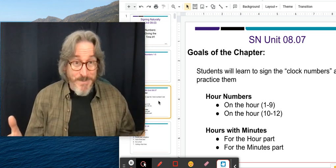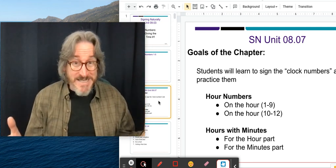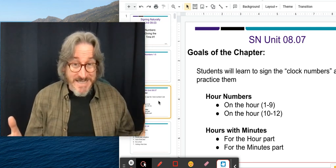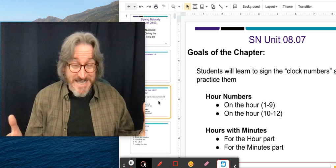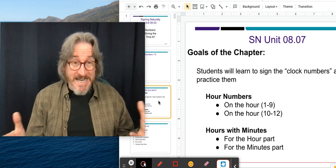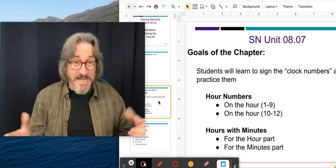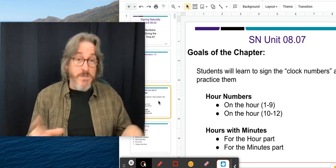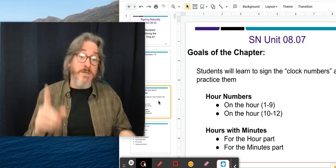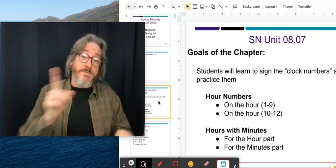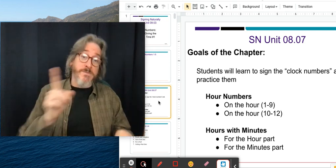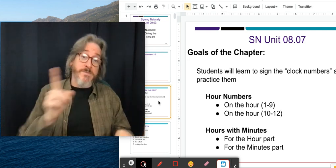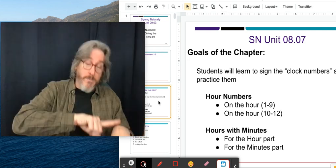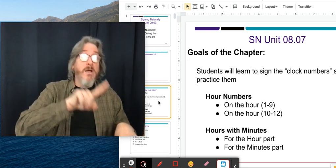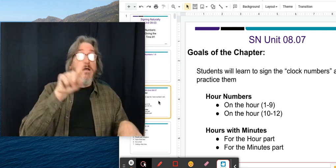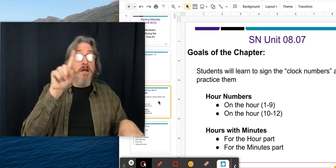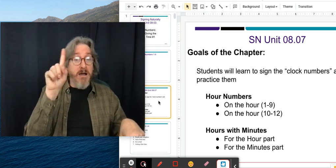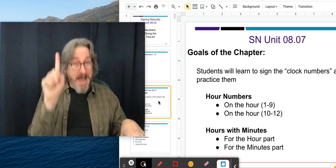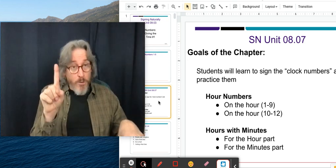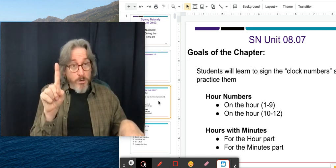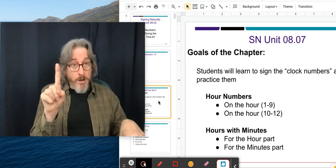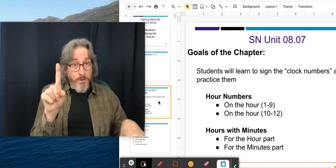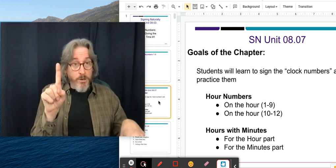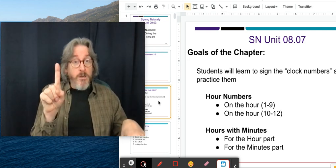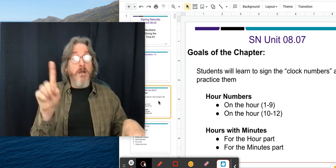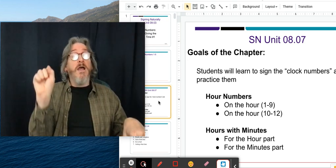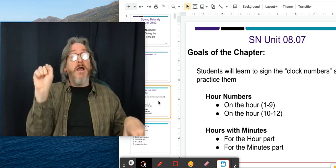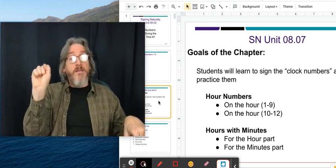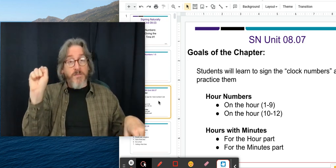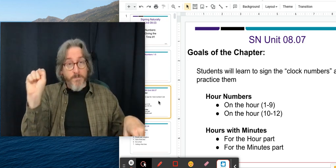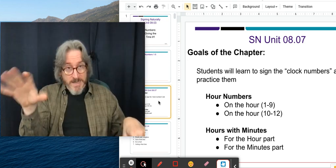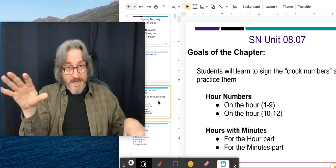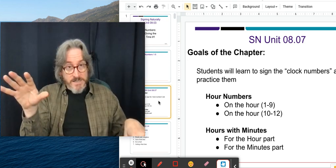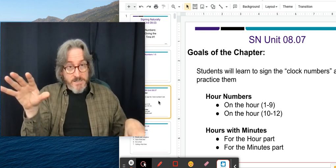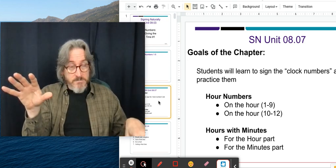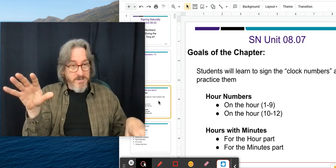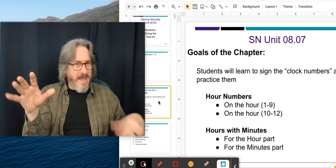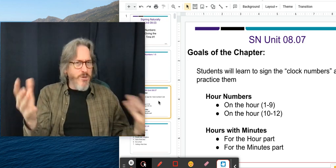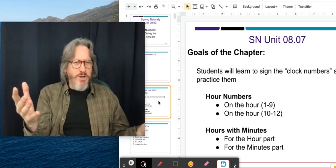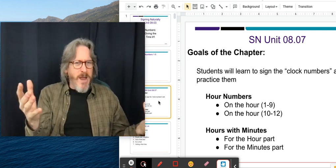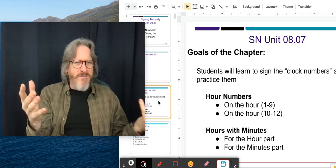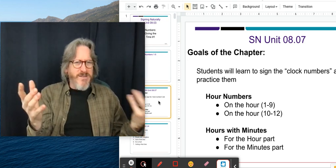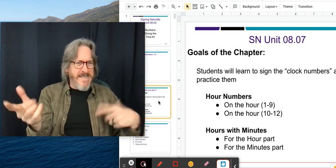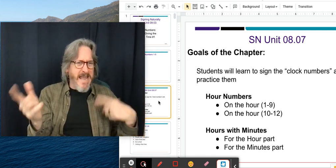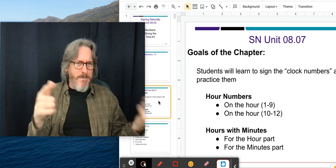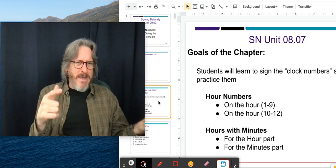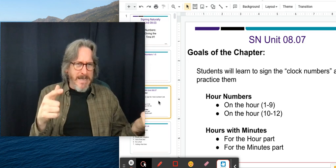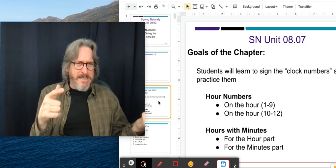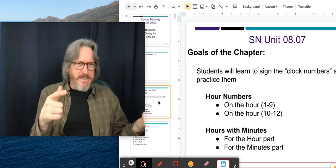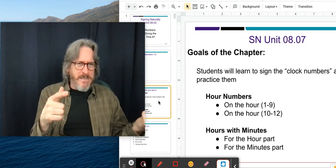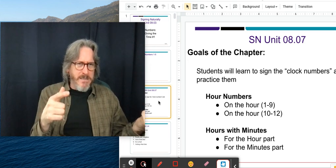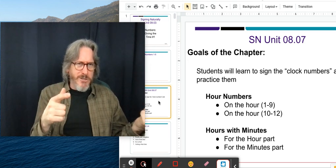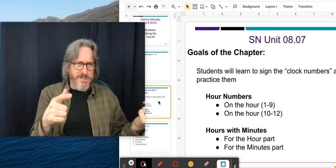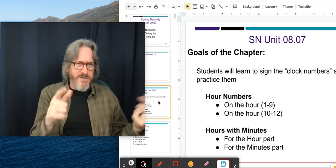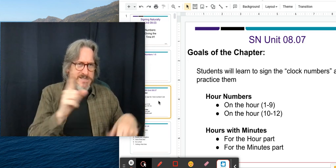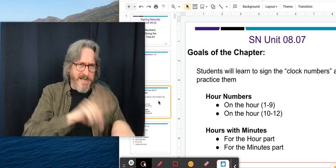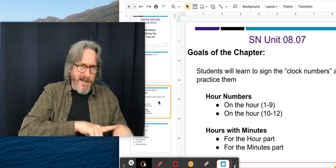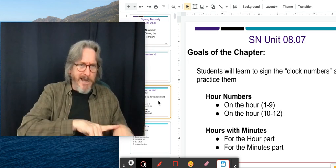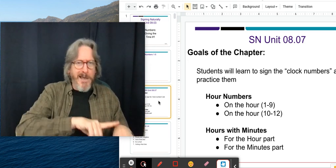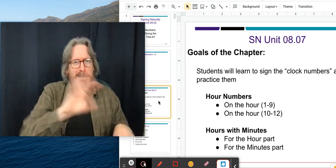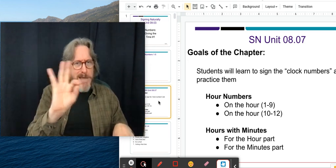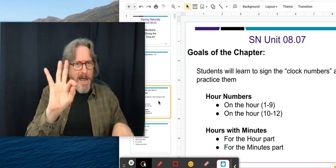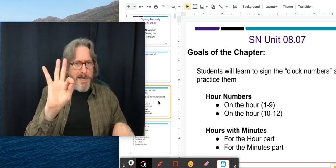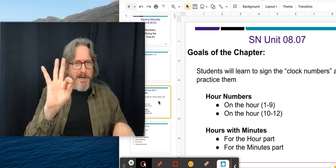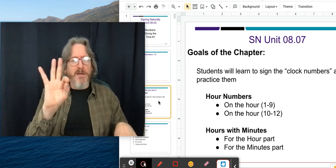that's basically it. So it's boom, hour number, minutes. And you don't have to say minutes. You just have to